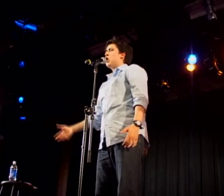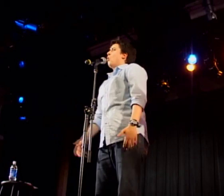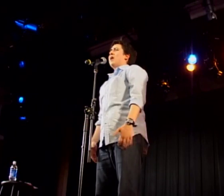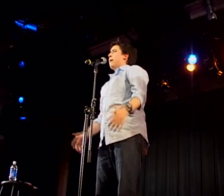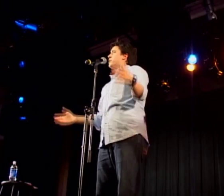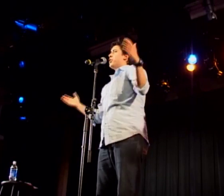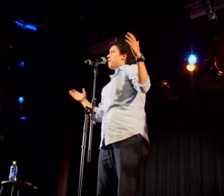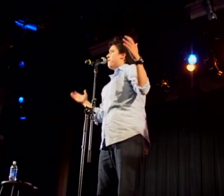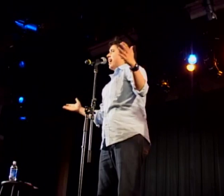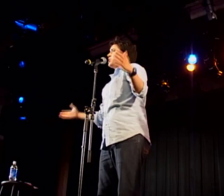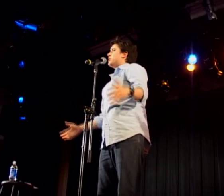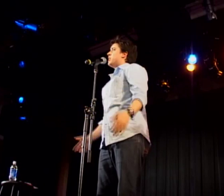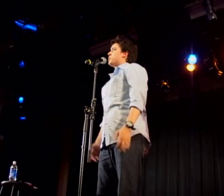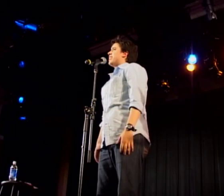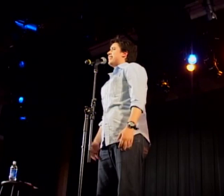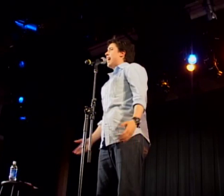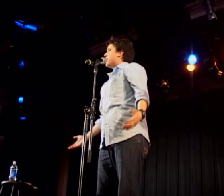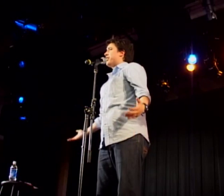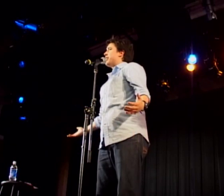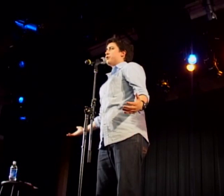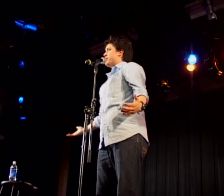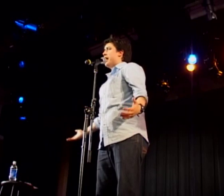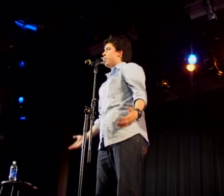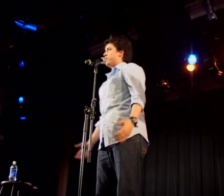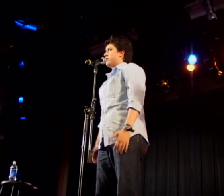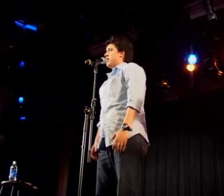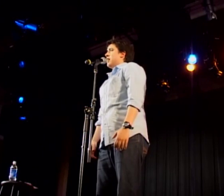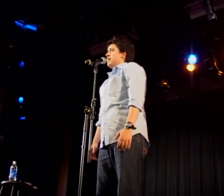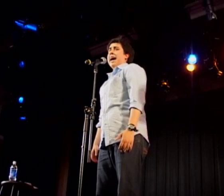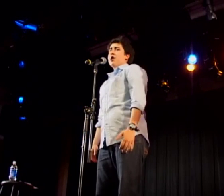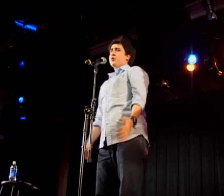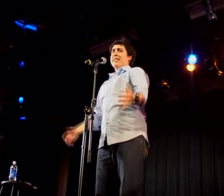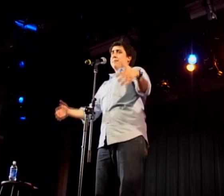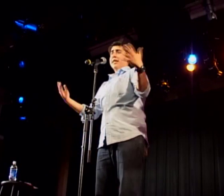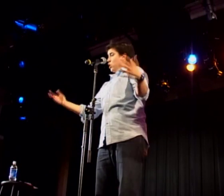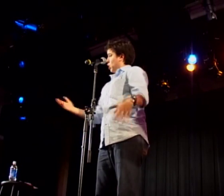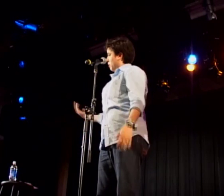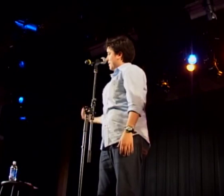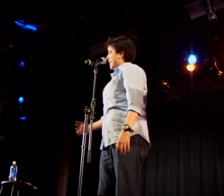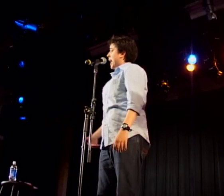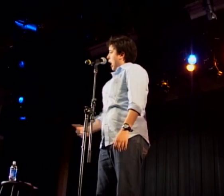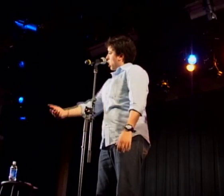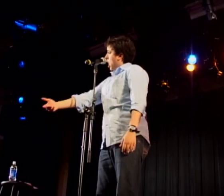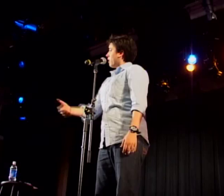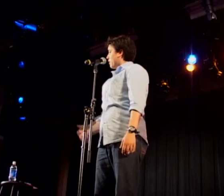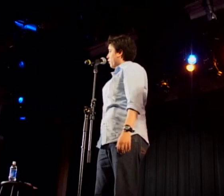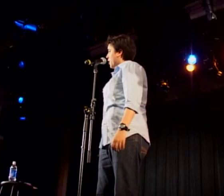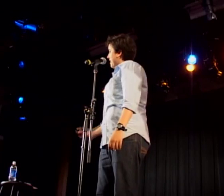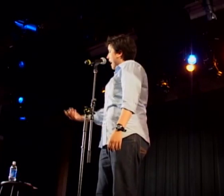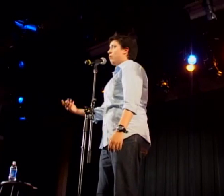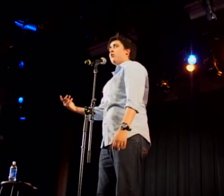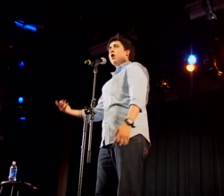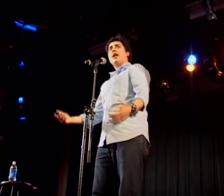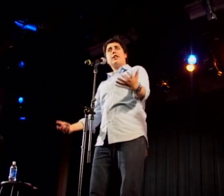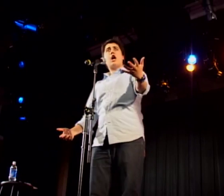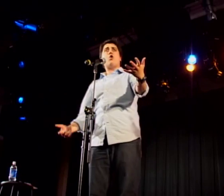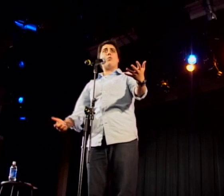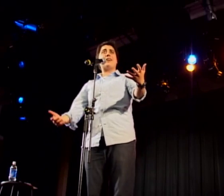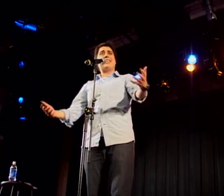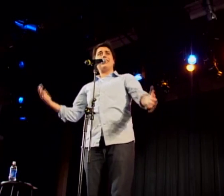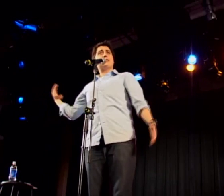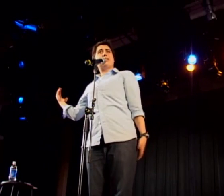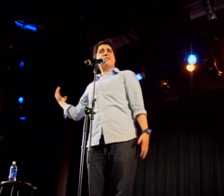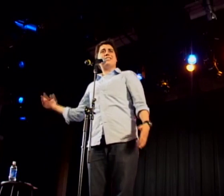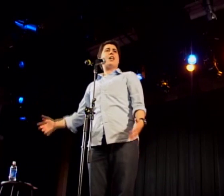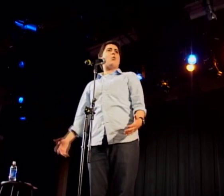Santa lives? What happened to the old-fashioned days? You had to lie to your kid yourself. Now you can be like, you don't believe in Santa? I'll call in for you. 911,